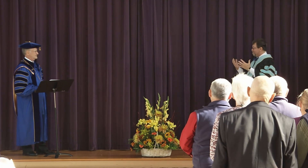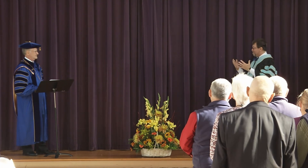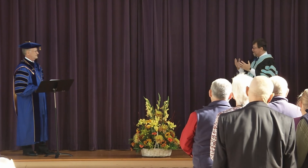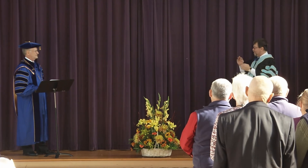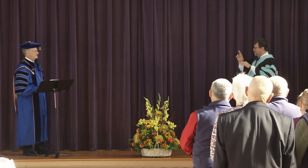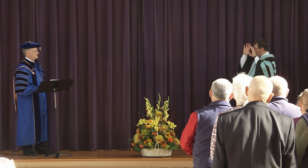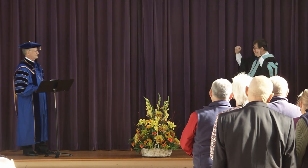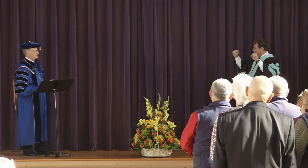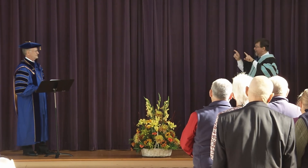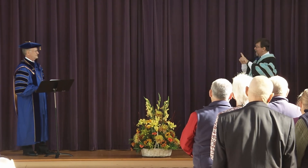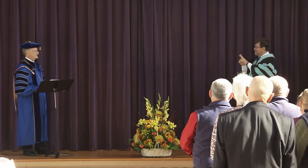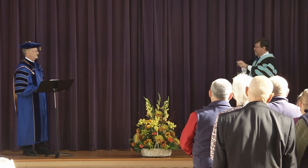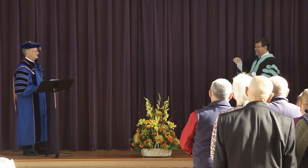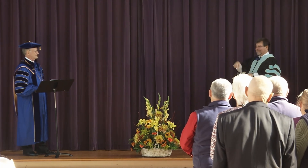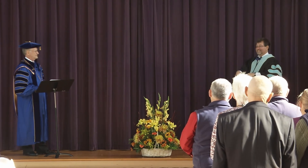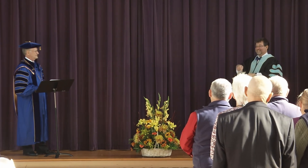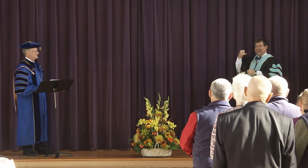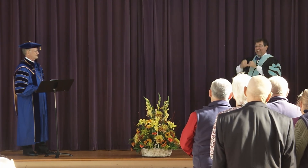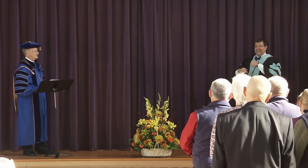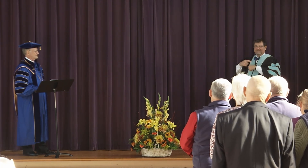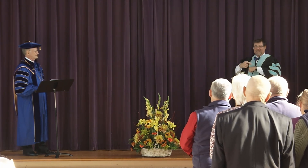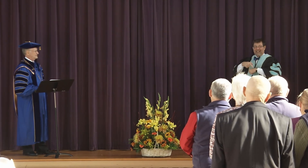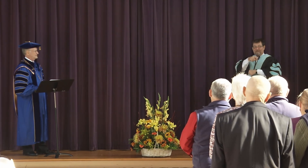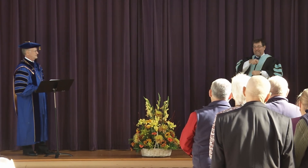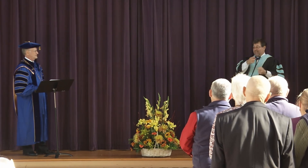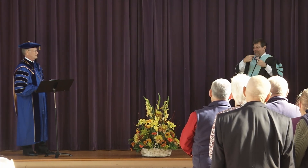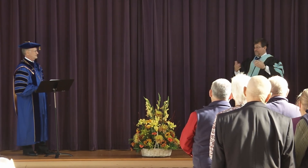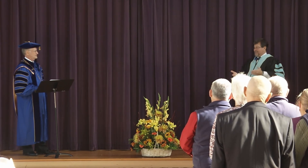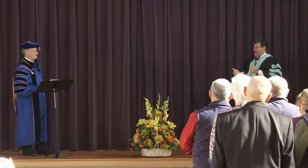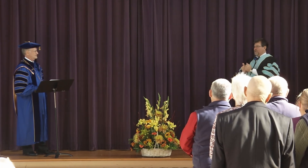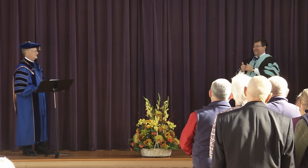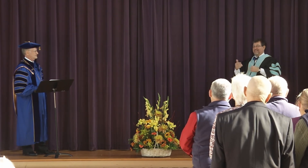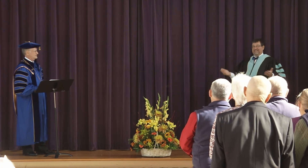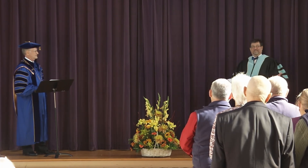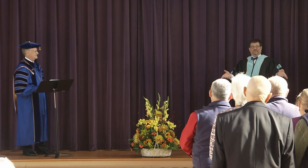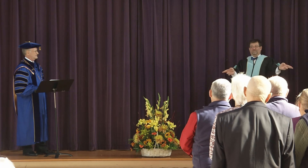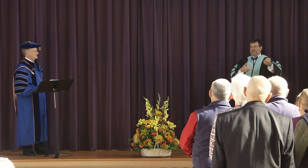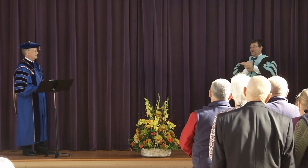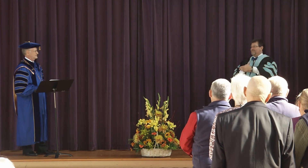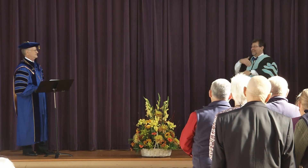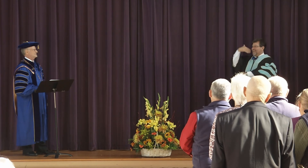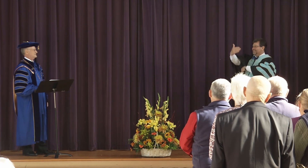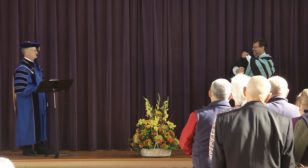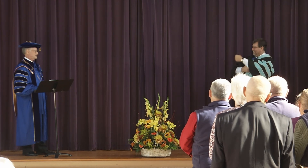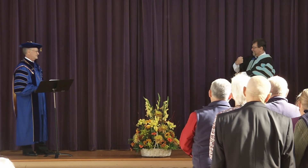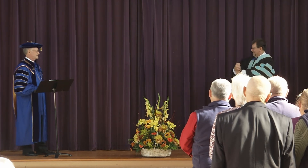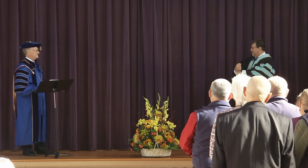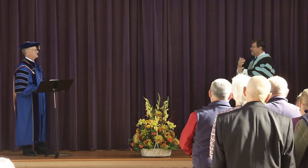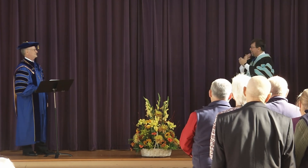a very distinguished group, Mr. President. This is the last time that they'll be in this